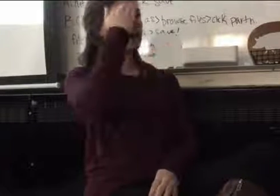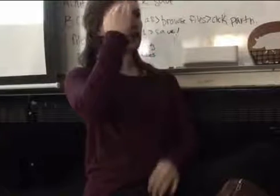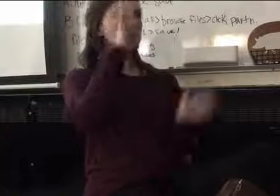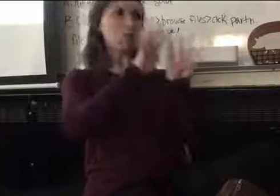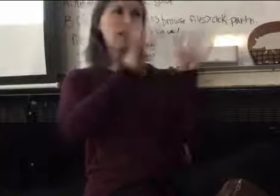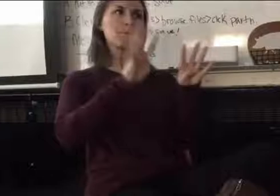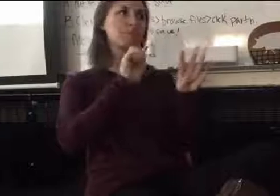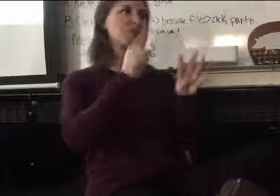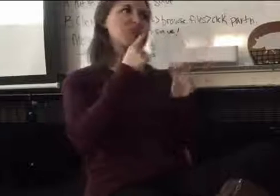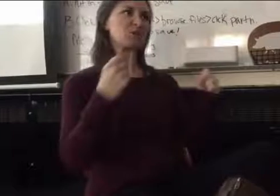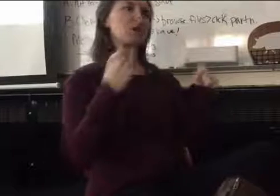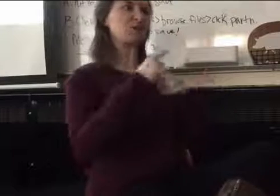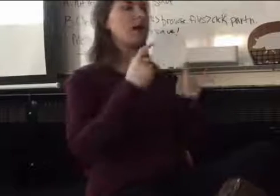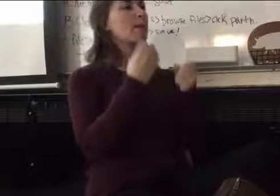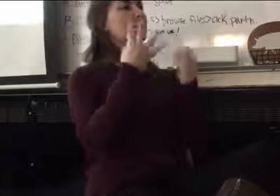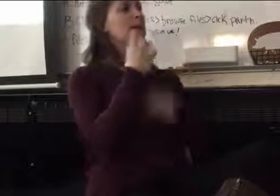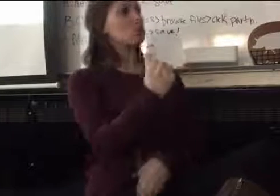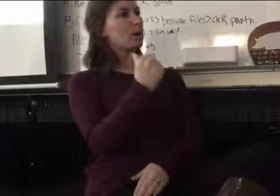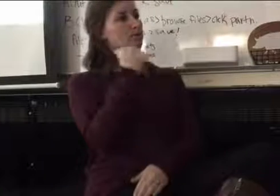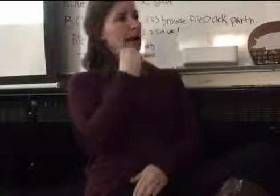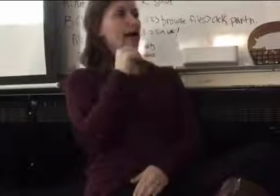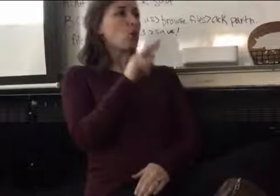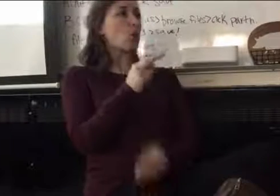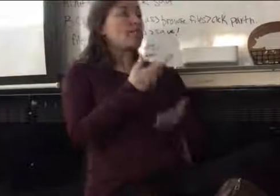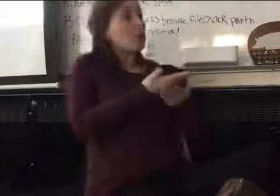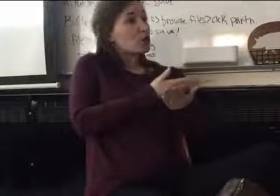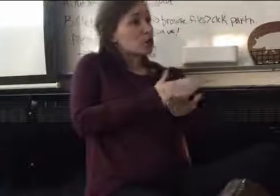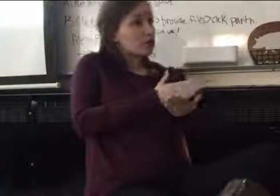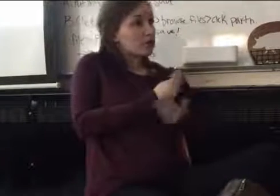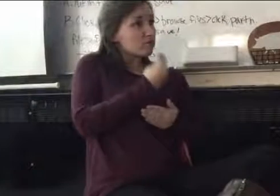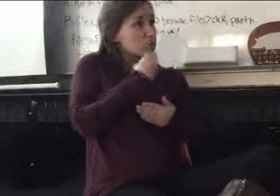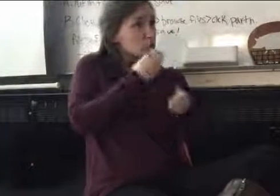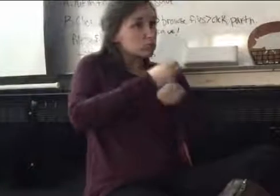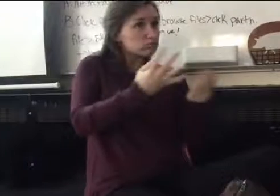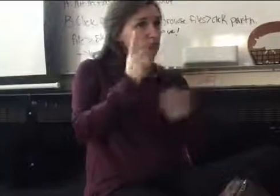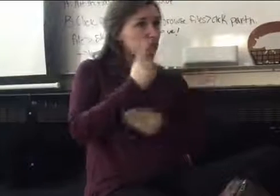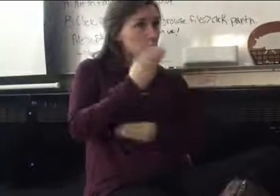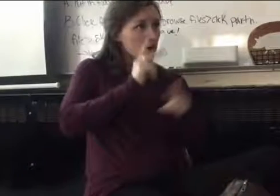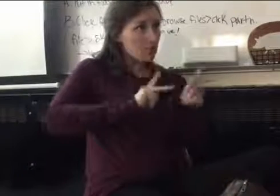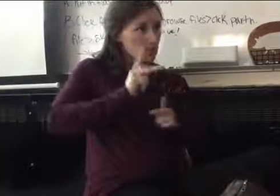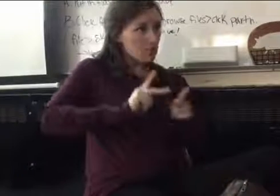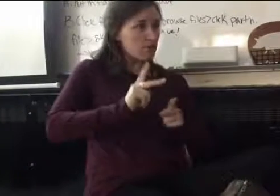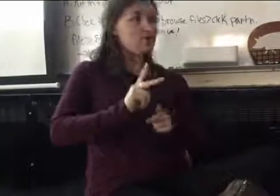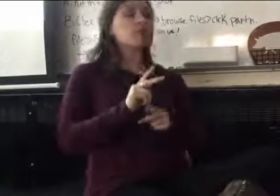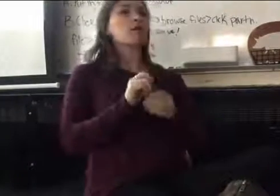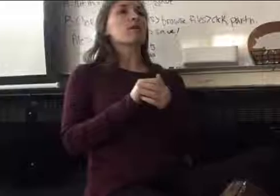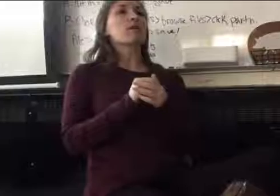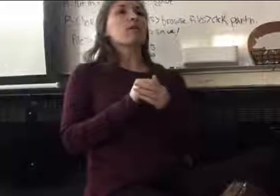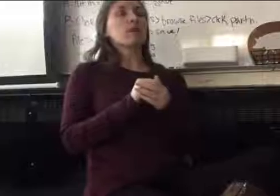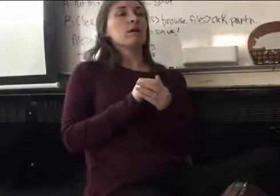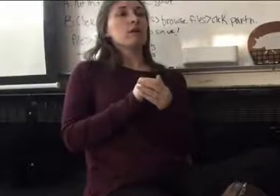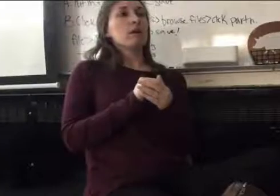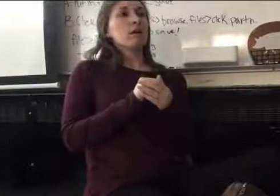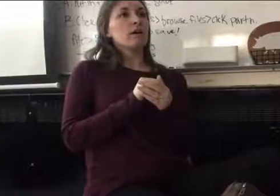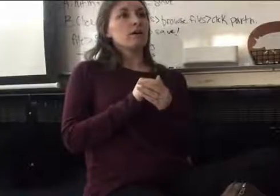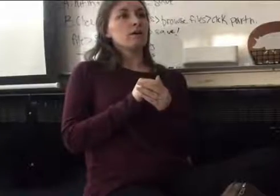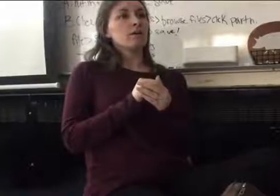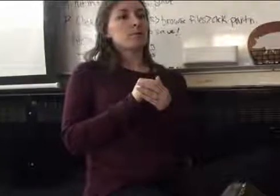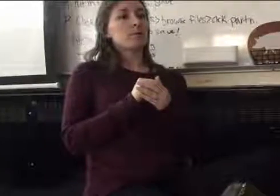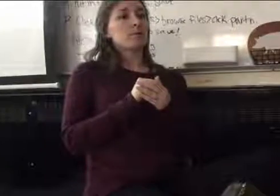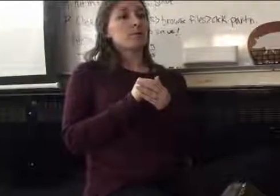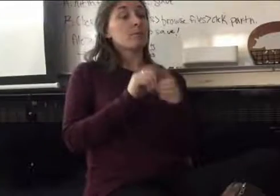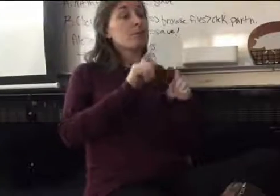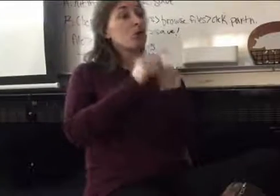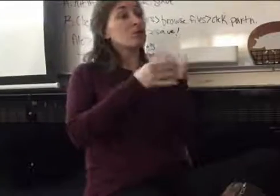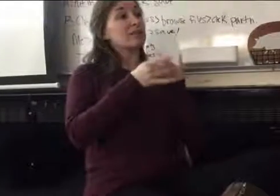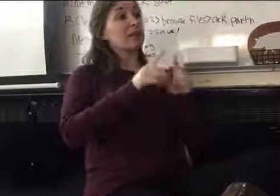4th string. A lot of them were cooks and different things like that. Now, in terms of the impact